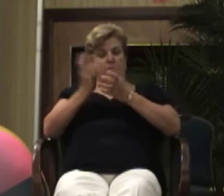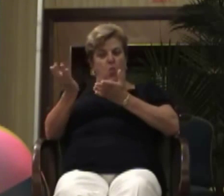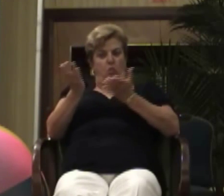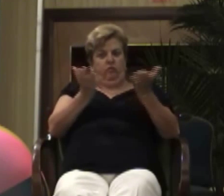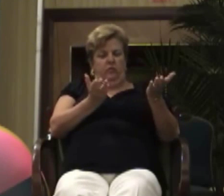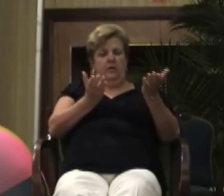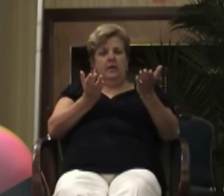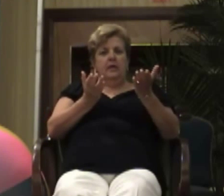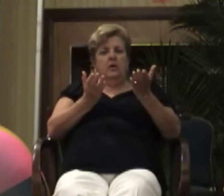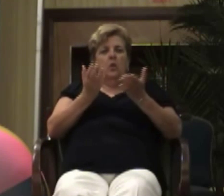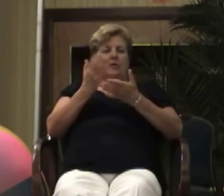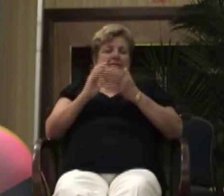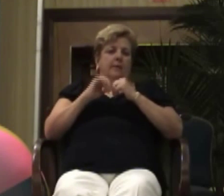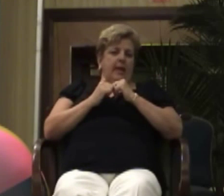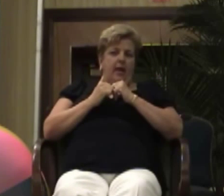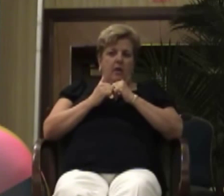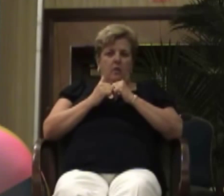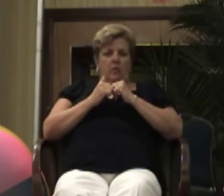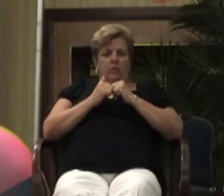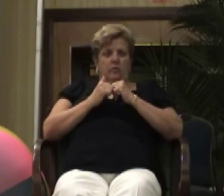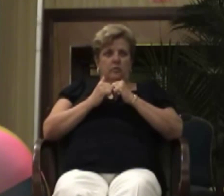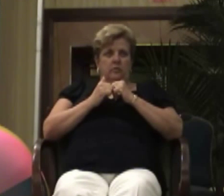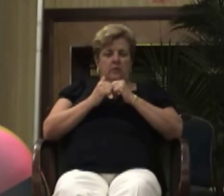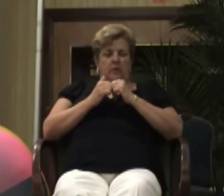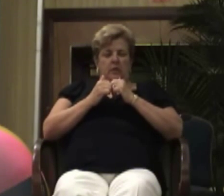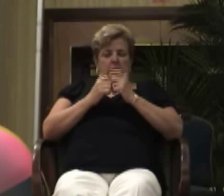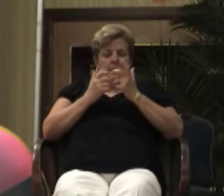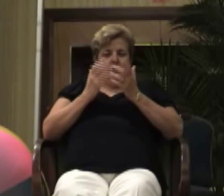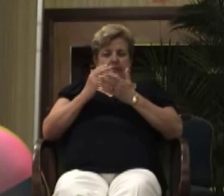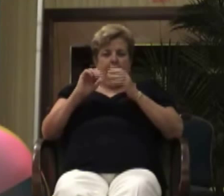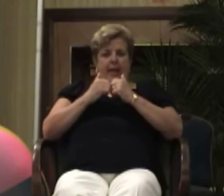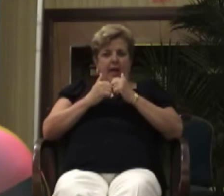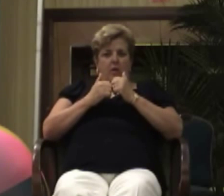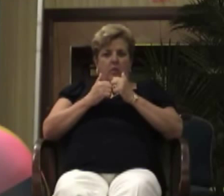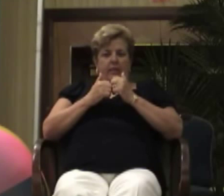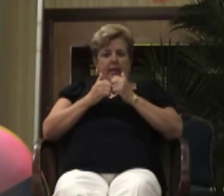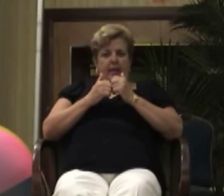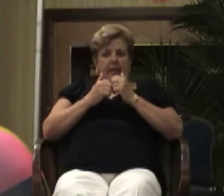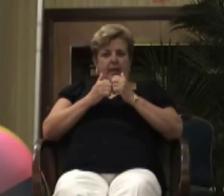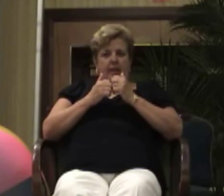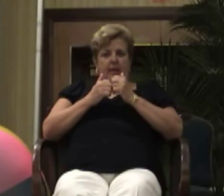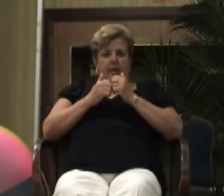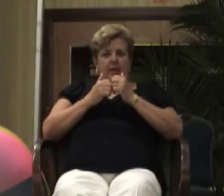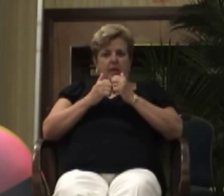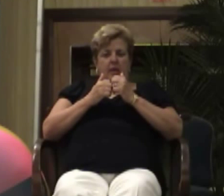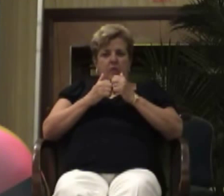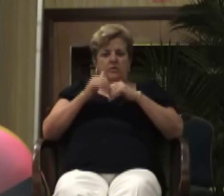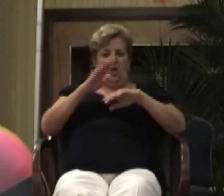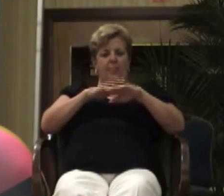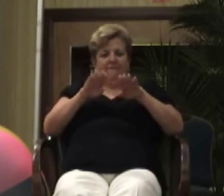somehow or another, they got all that contraption on a floor. He was on a mattress on the floor. And some church